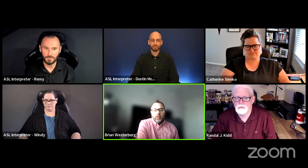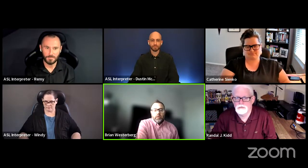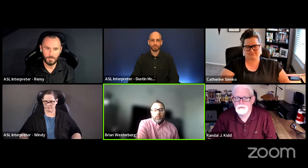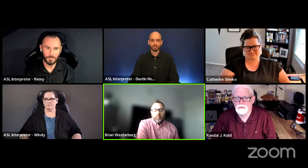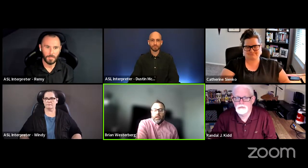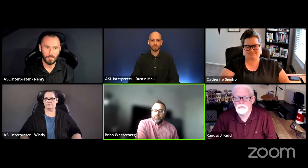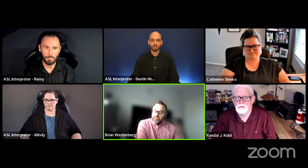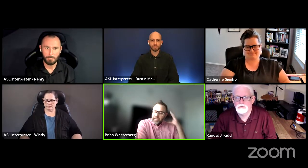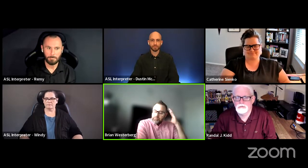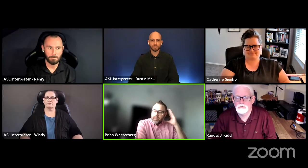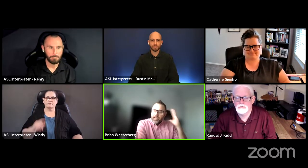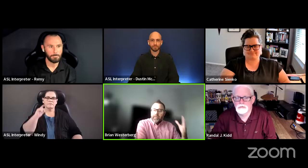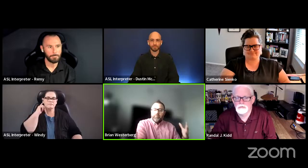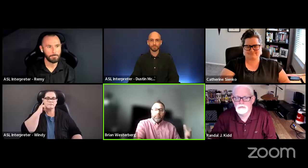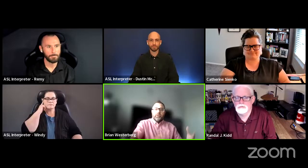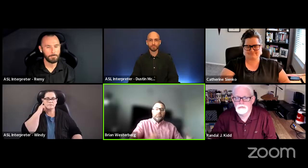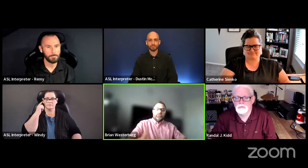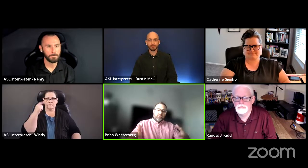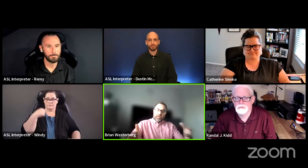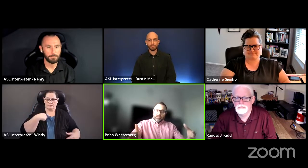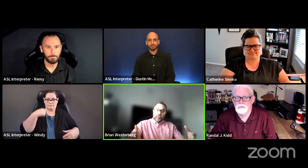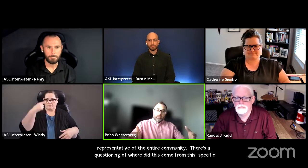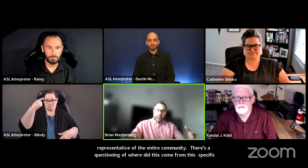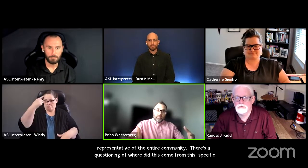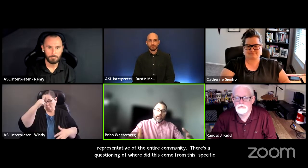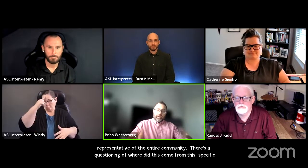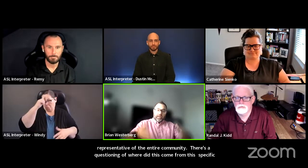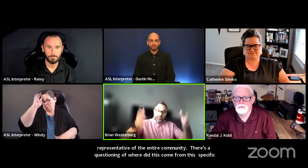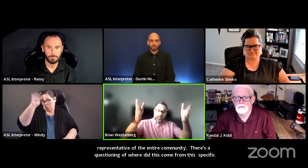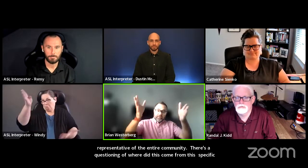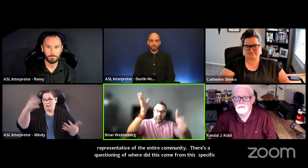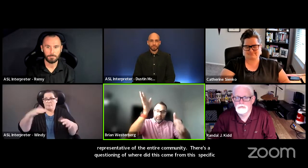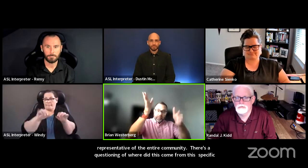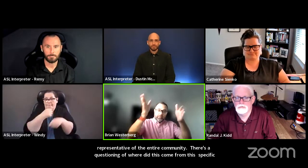others. I mean, off the top of my head, maybe you just create a form, right? And that you make people feel